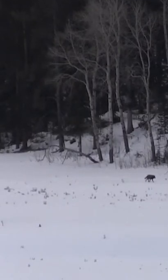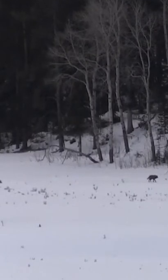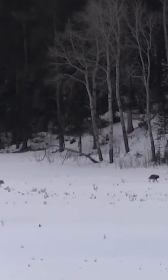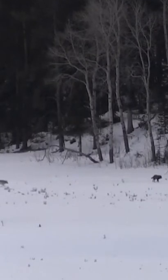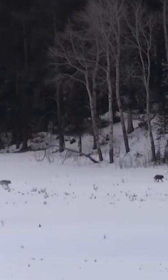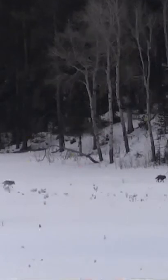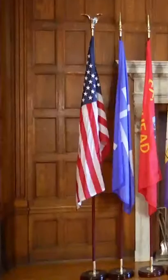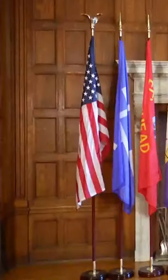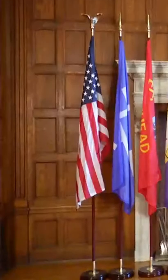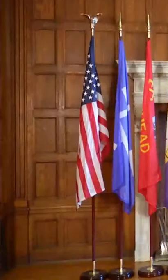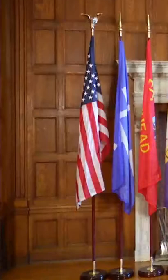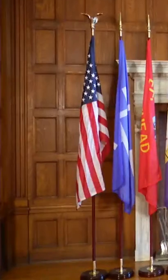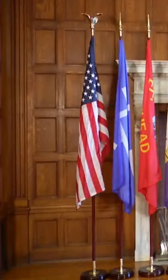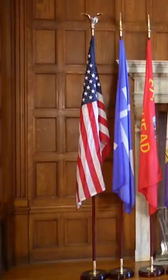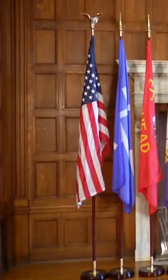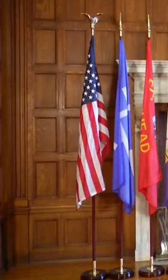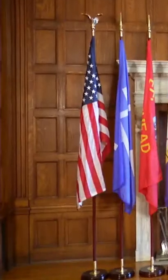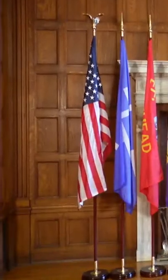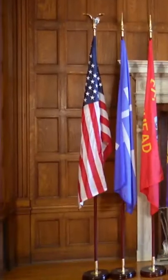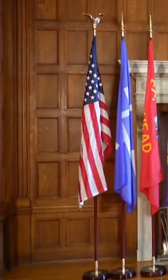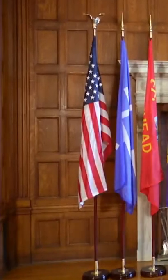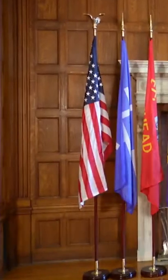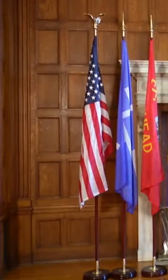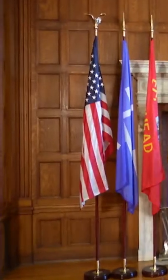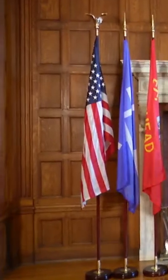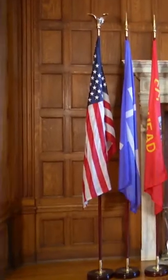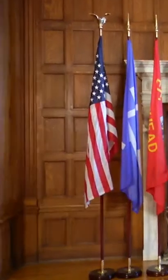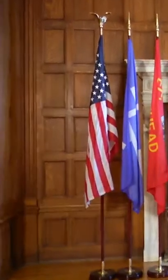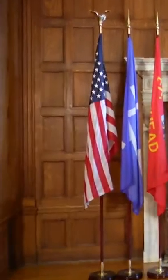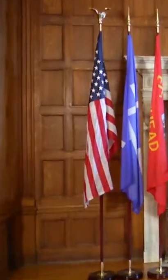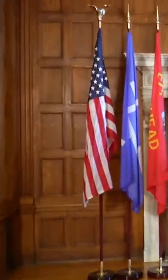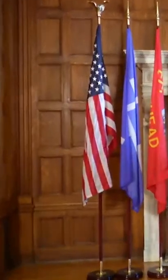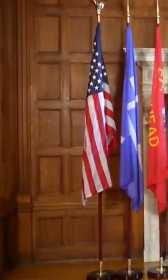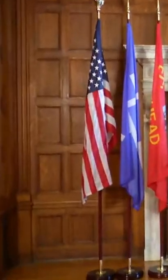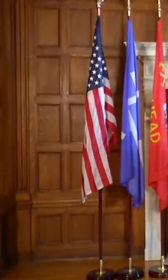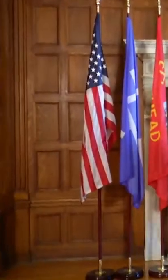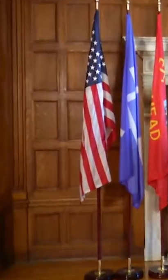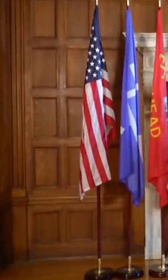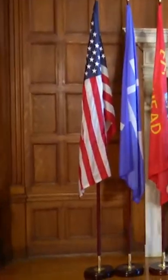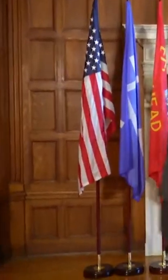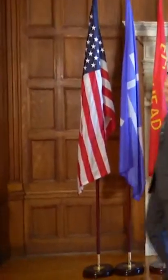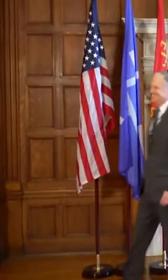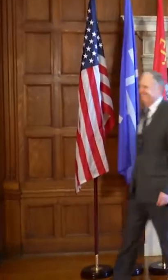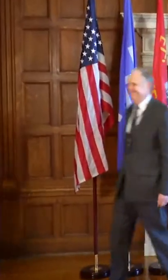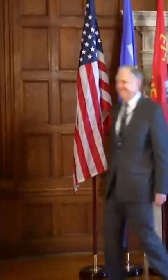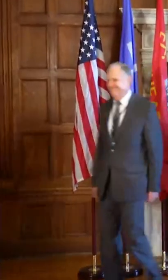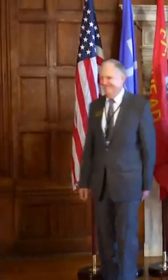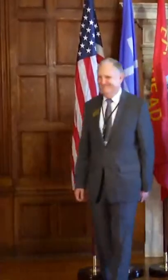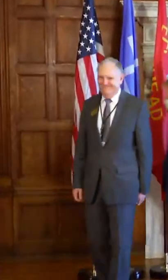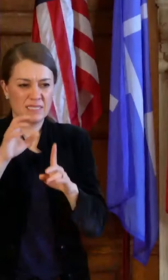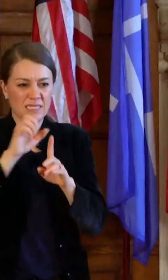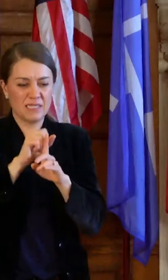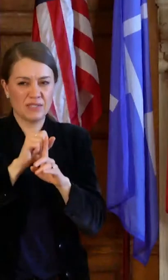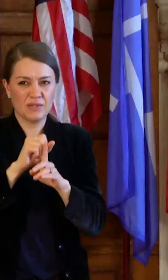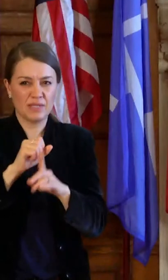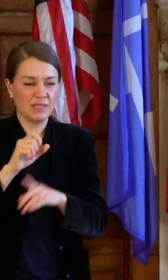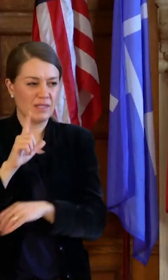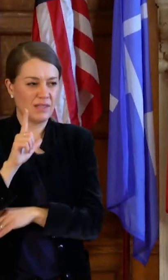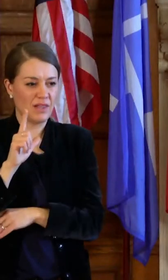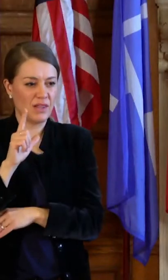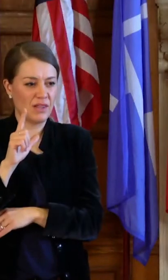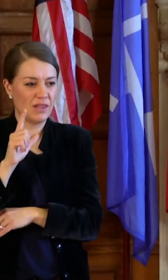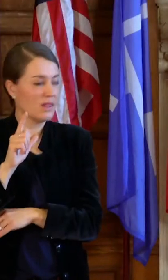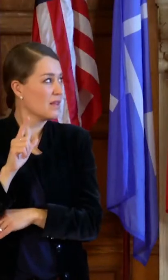by trapping. In a press conference, the governor was asked about the wolf trapping incident. So first, let me say, I